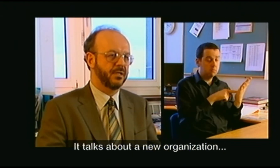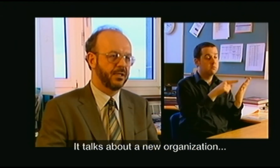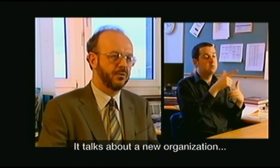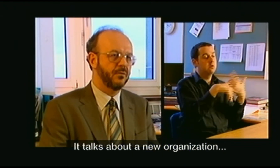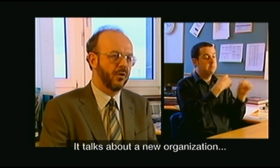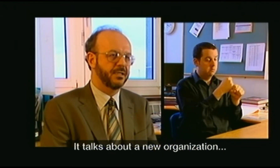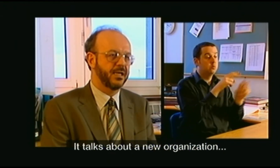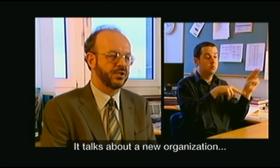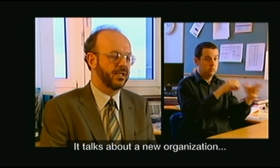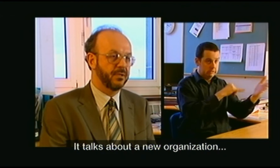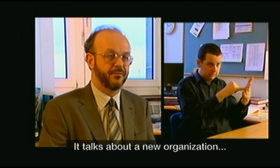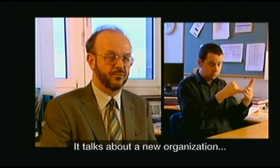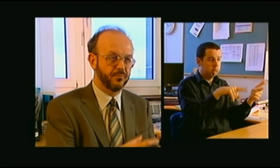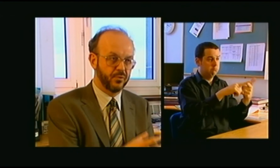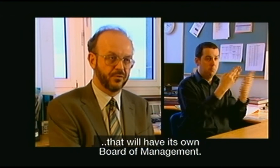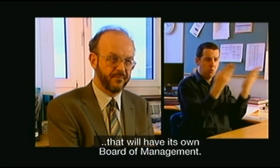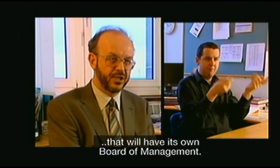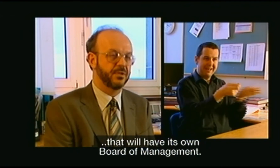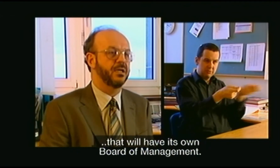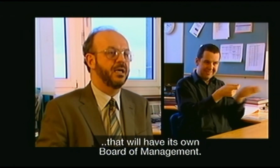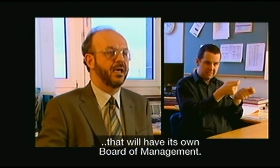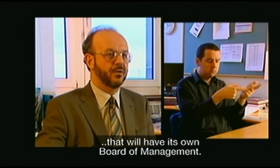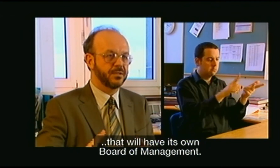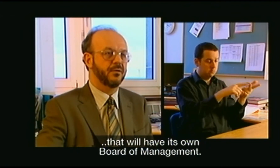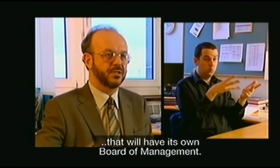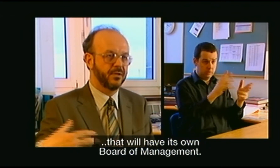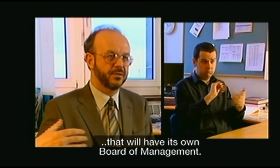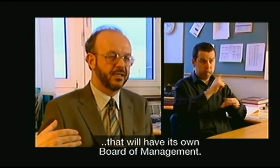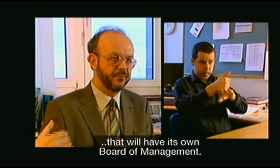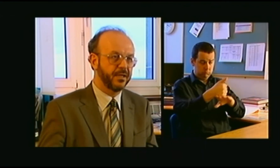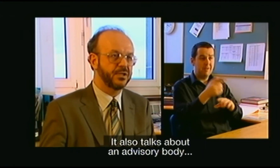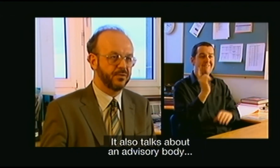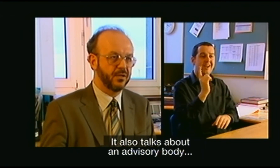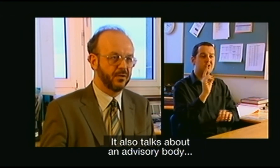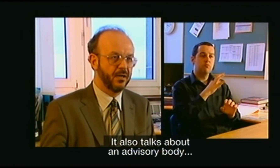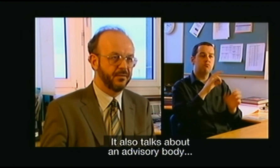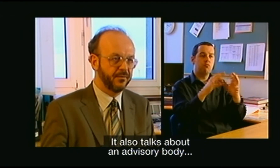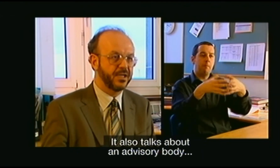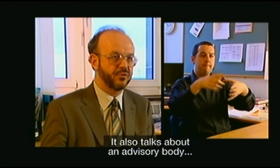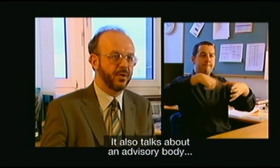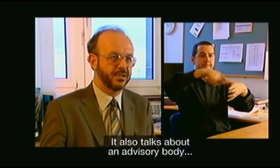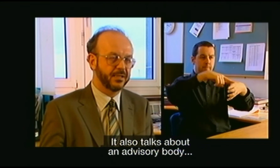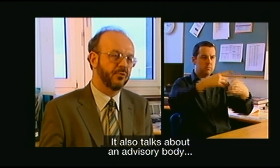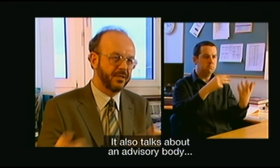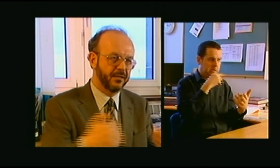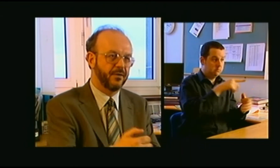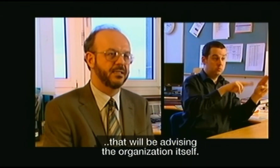a new organisation that will have its own board of management. It also talks about an advisory body that will be advising